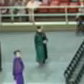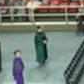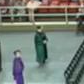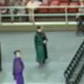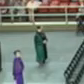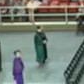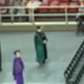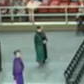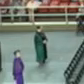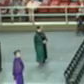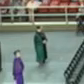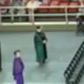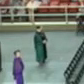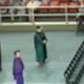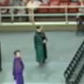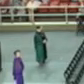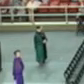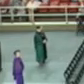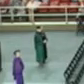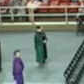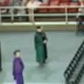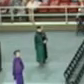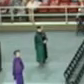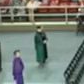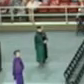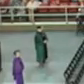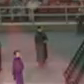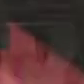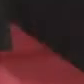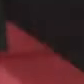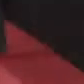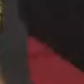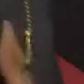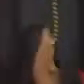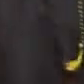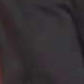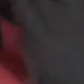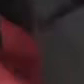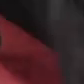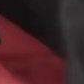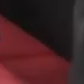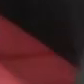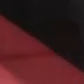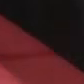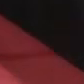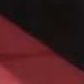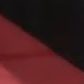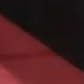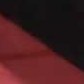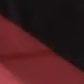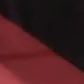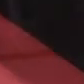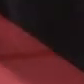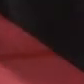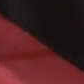Seth Edward Adams. Graduating summa cum laude, Jacob